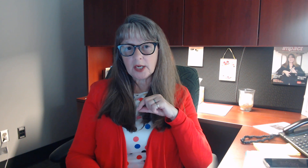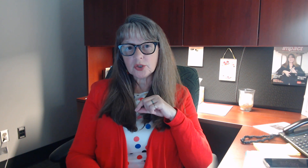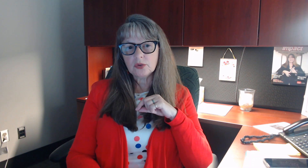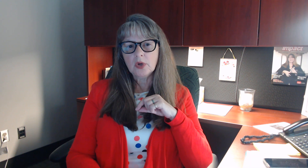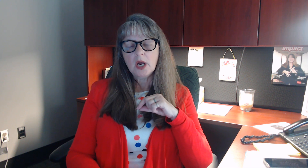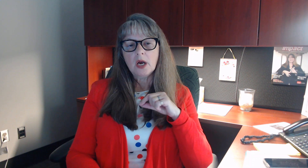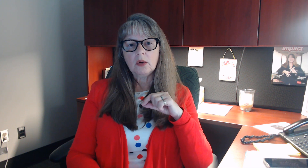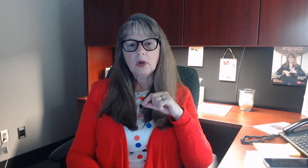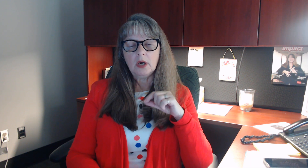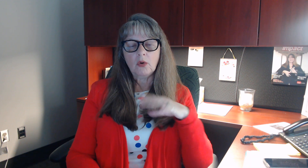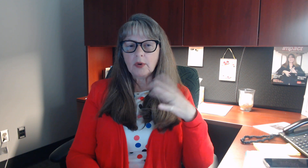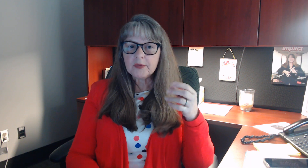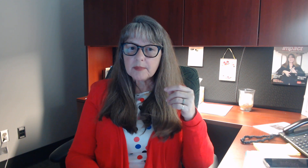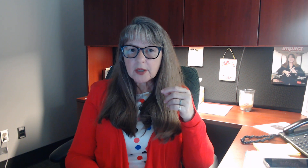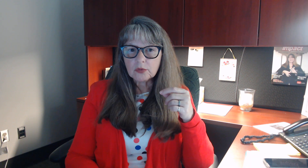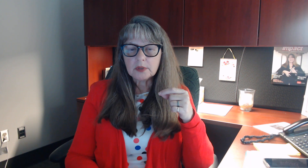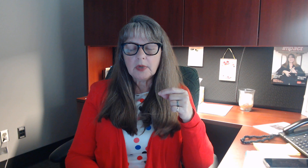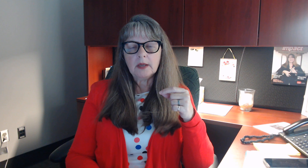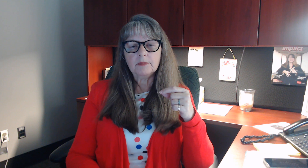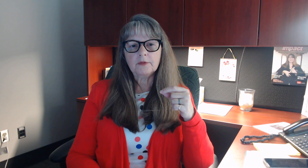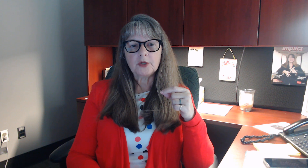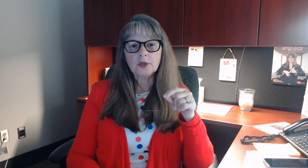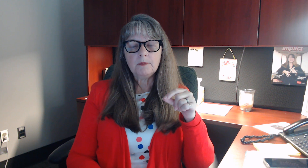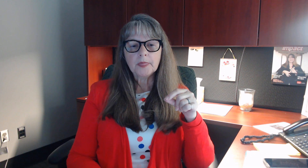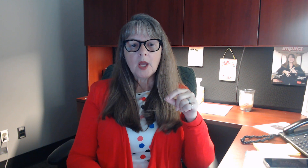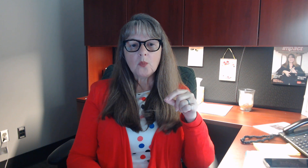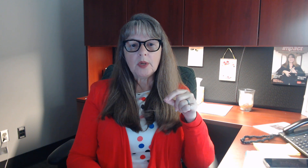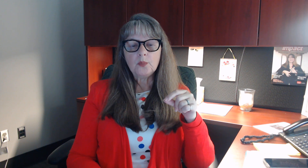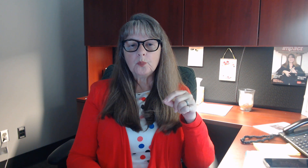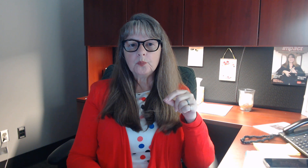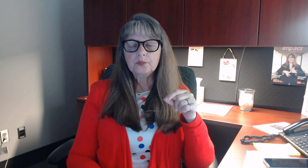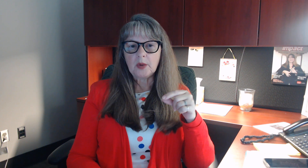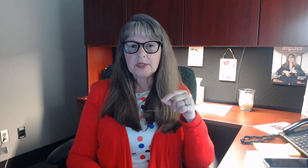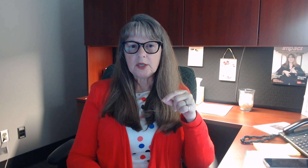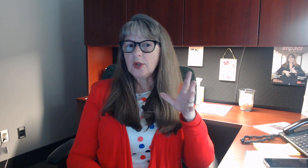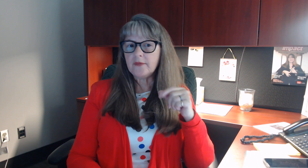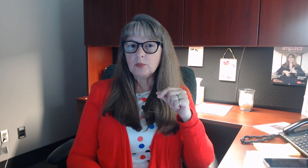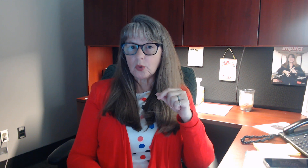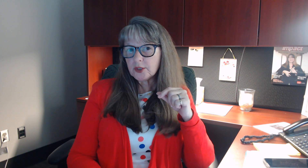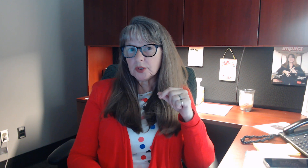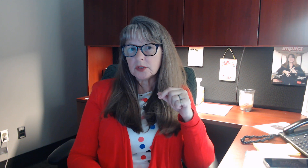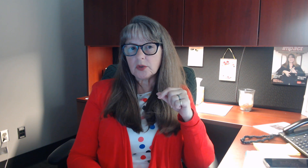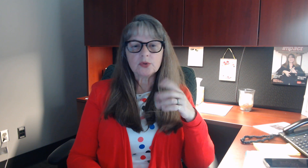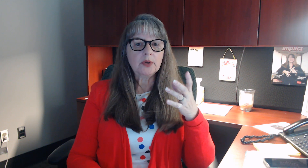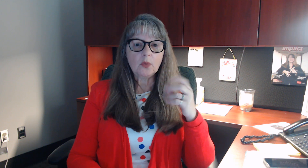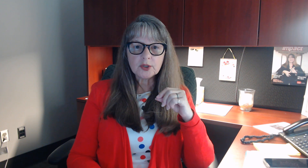educational or even the medical profession, when they would say, "Do you have any more questions?" or "Is there any